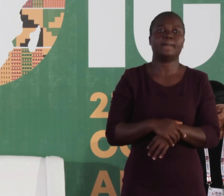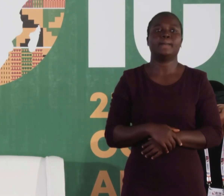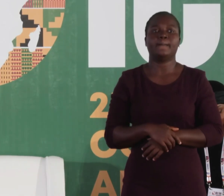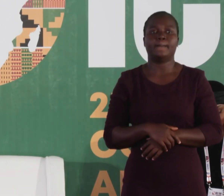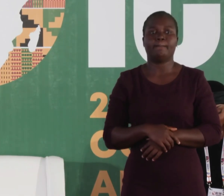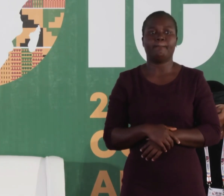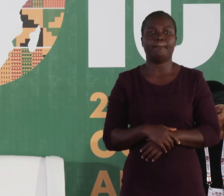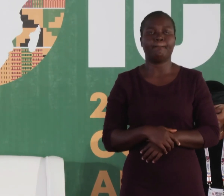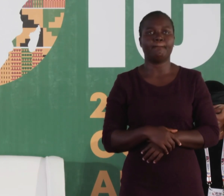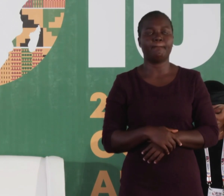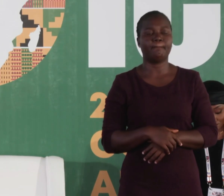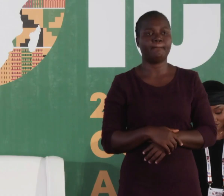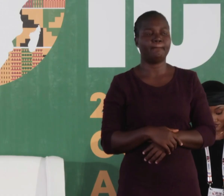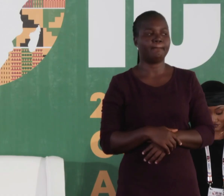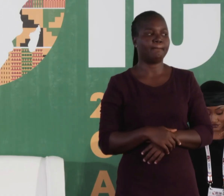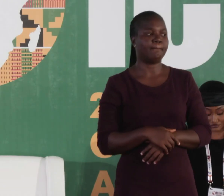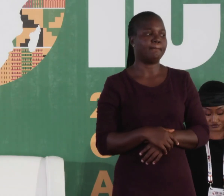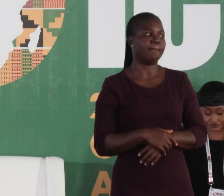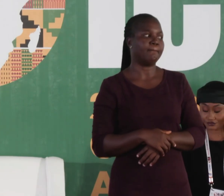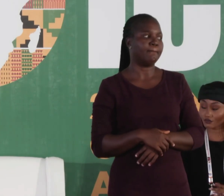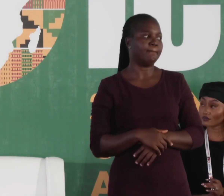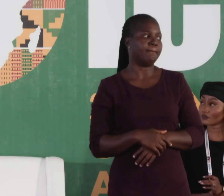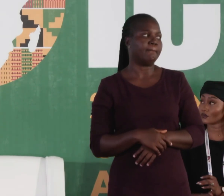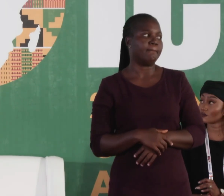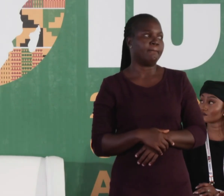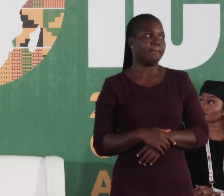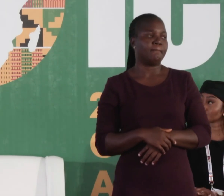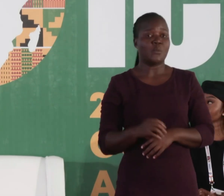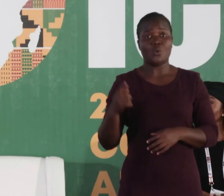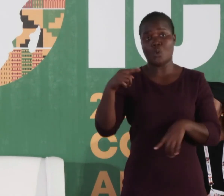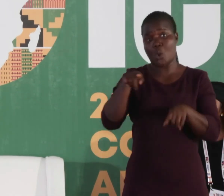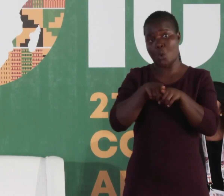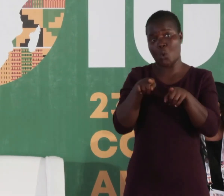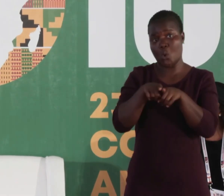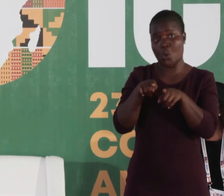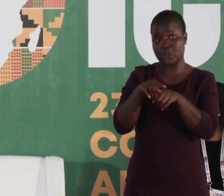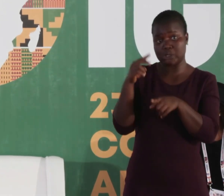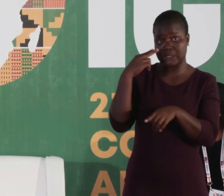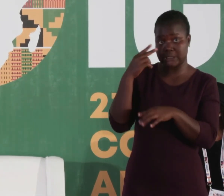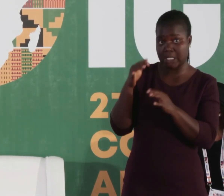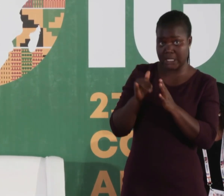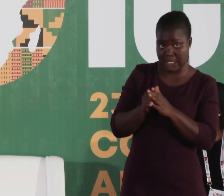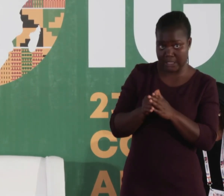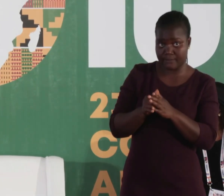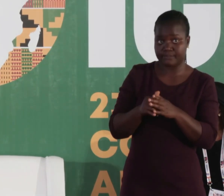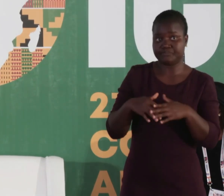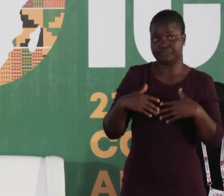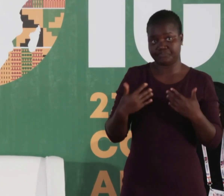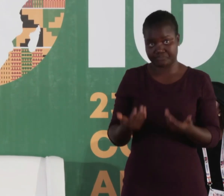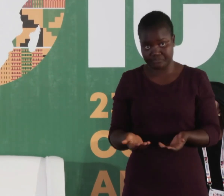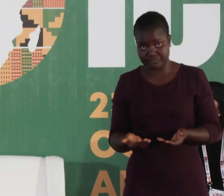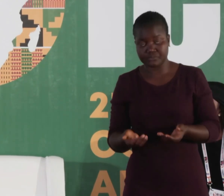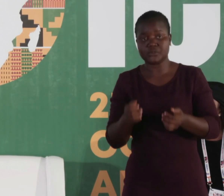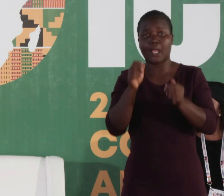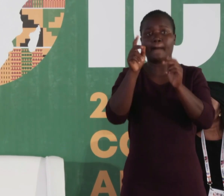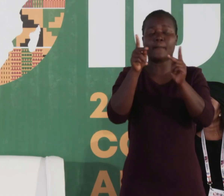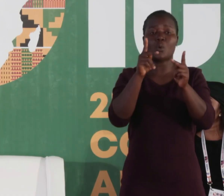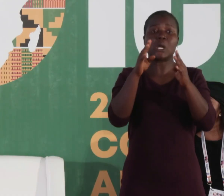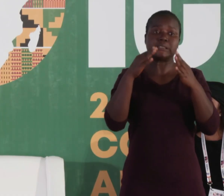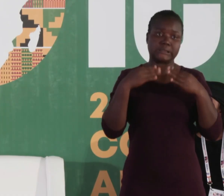Next slide, please. We also found that TOPAS was highly acceptable amongst